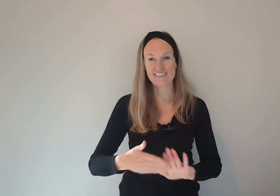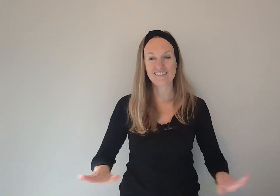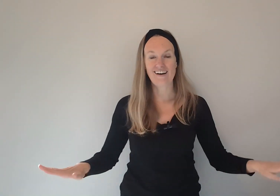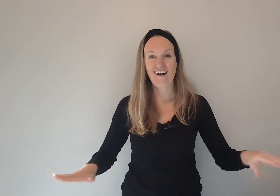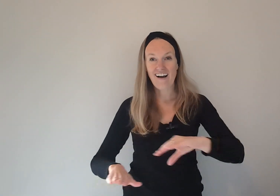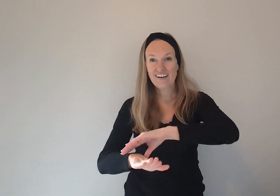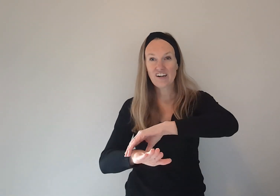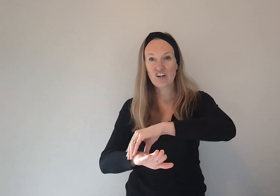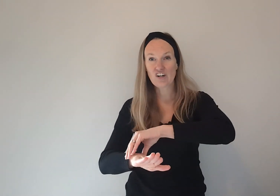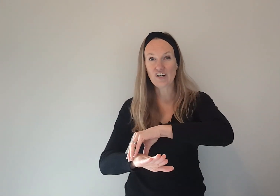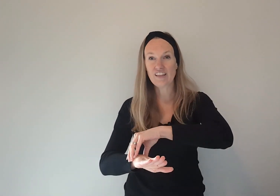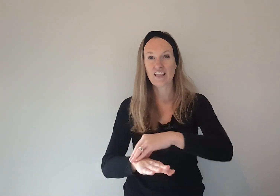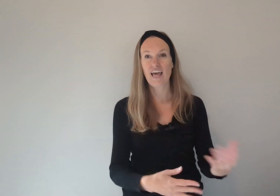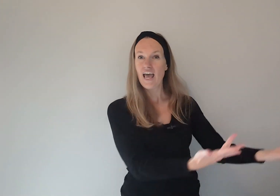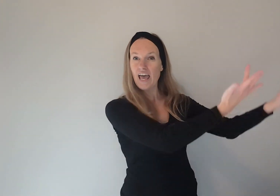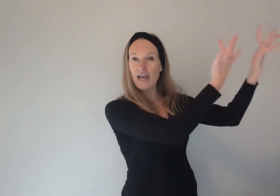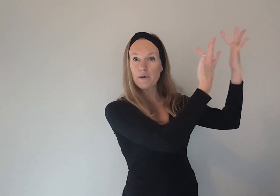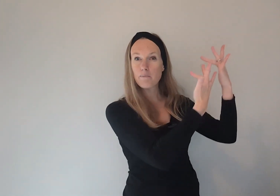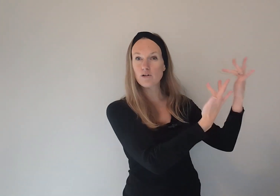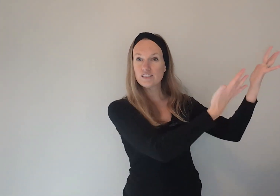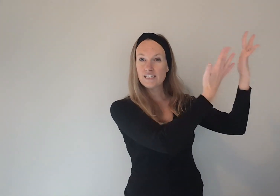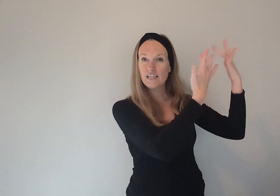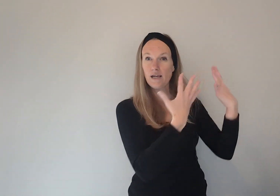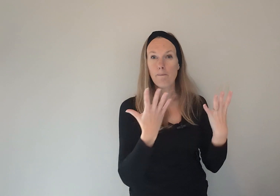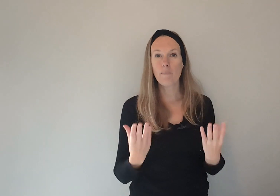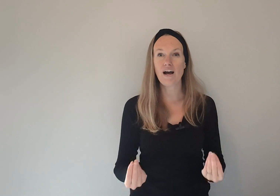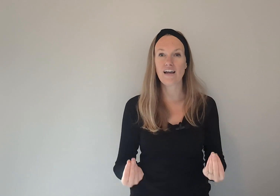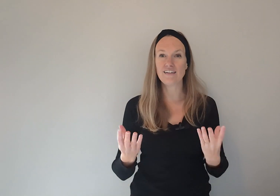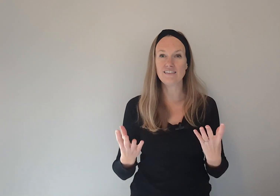Peace on earth and mercy mild.